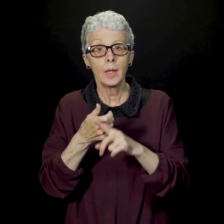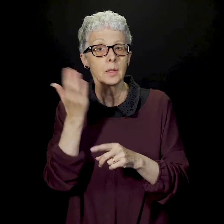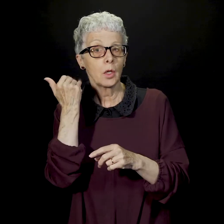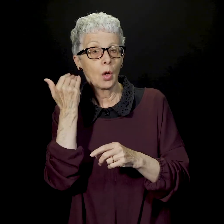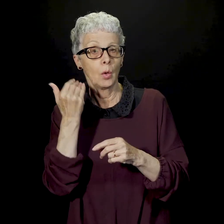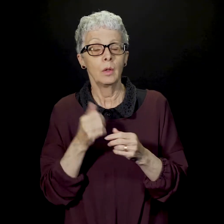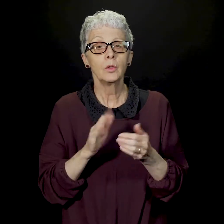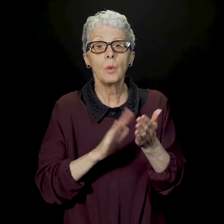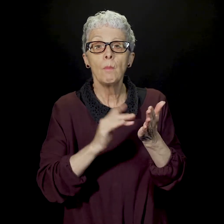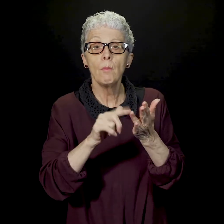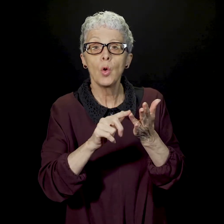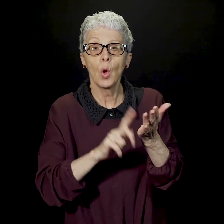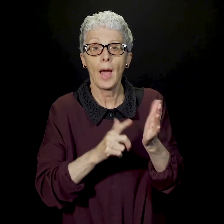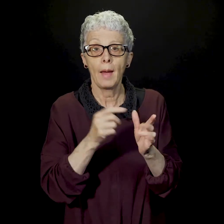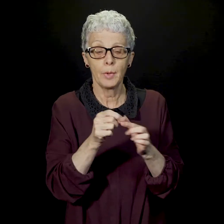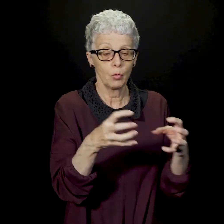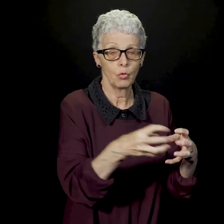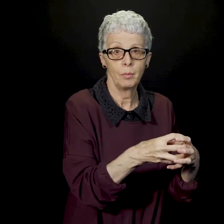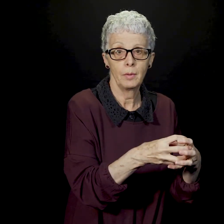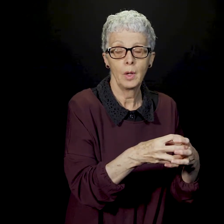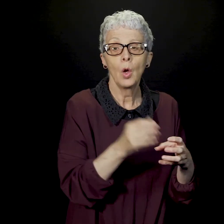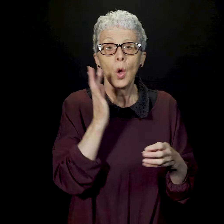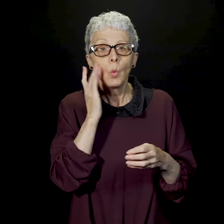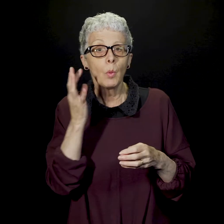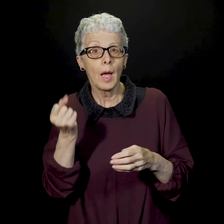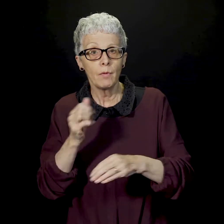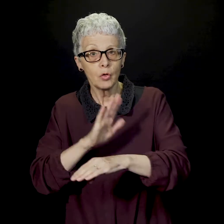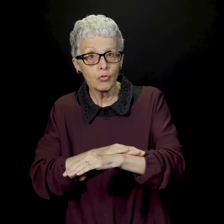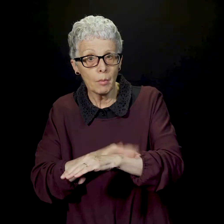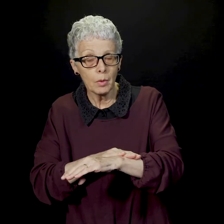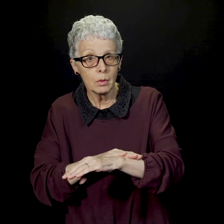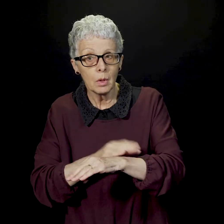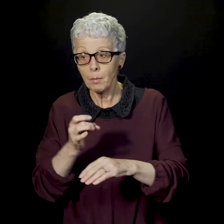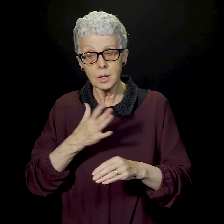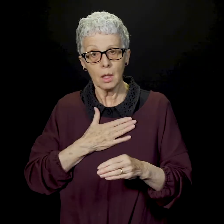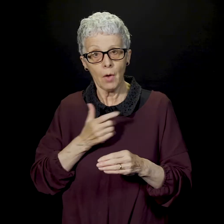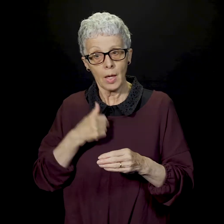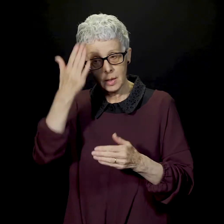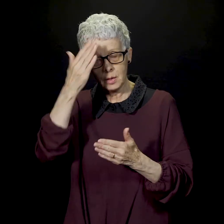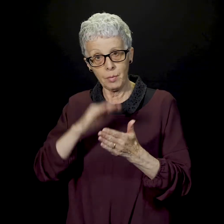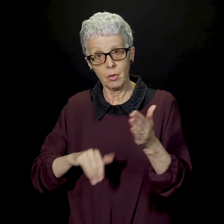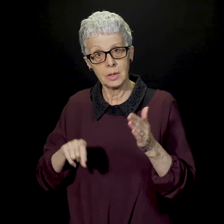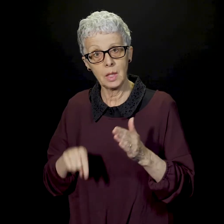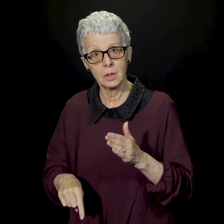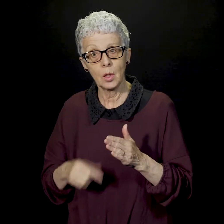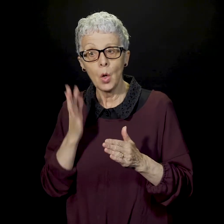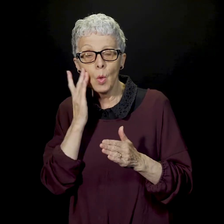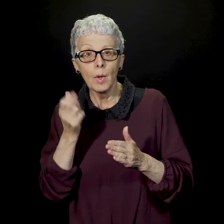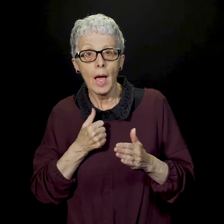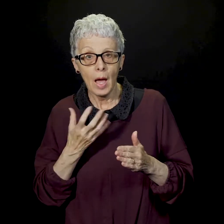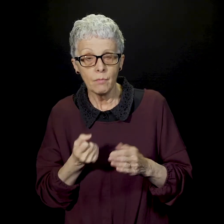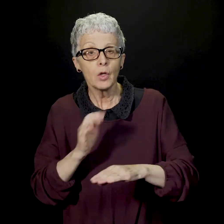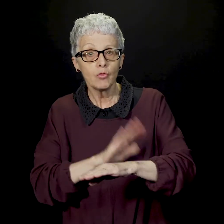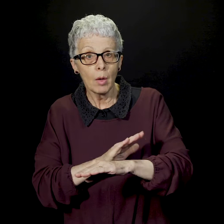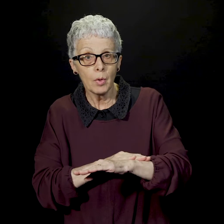crew that, you know, if we face an opposition, I've experienced this in my life and maybe it rings true for you as well. If we face an opposition, which we do,